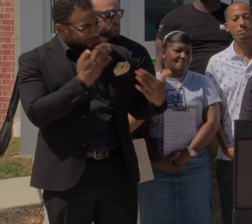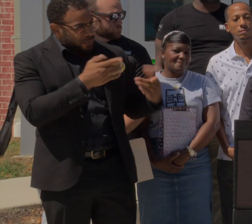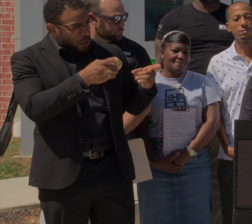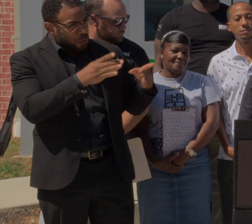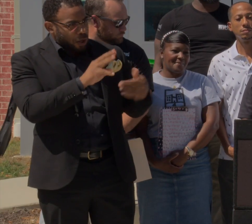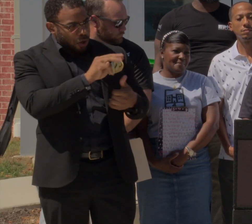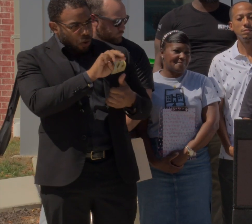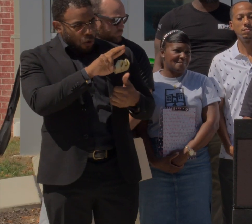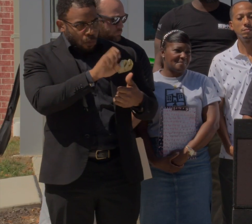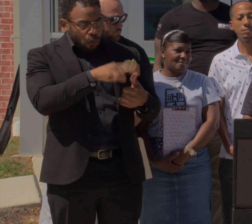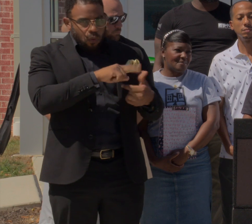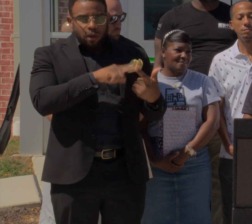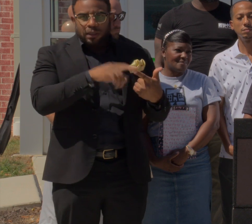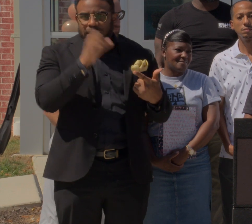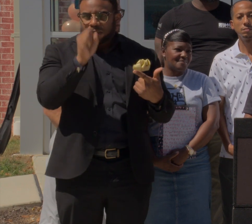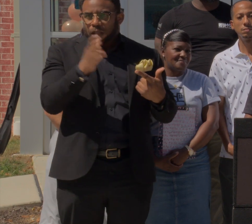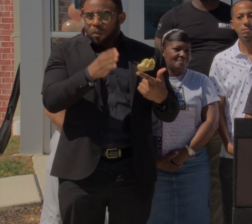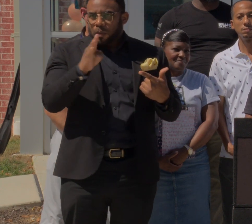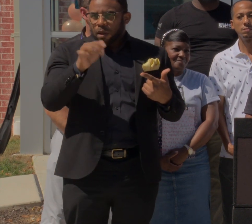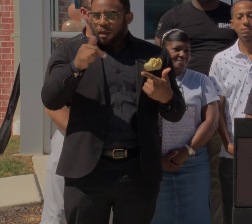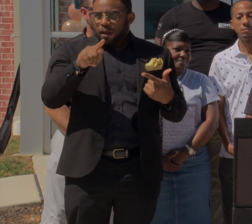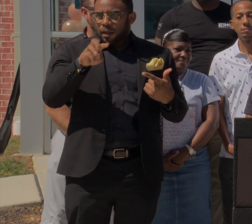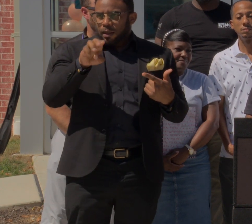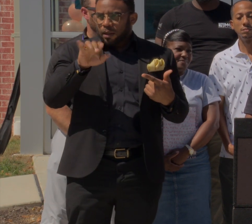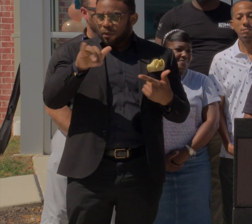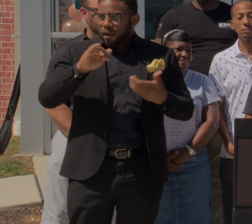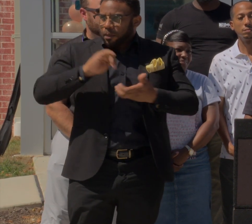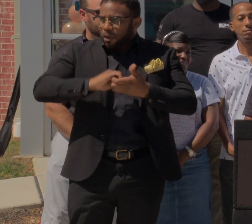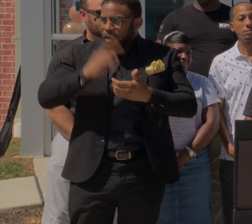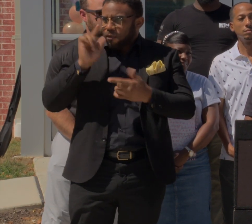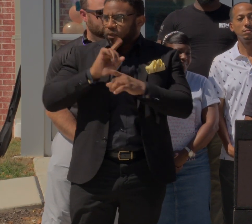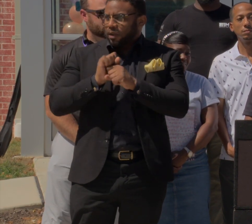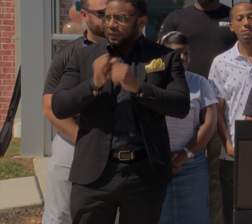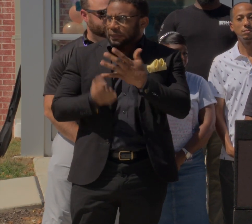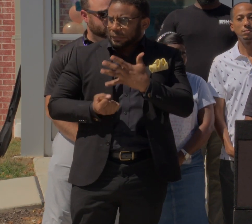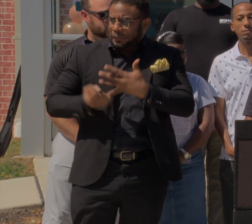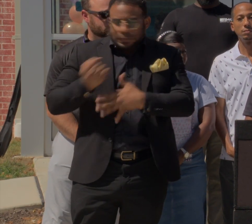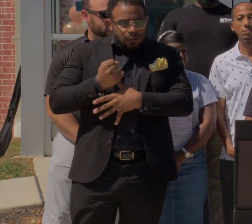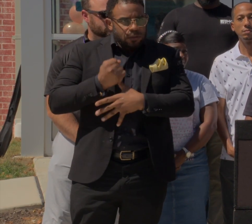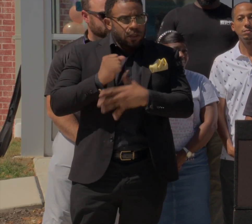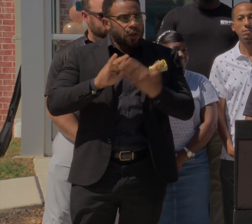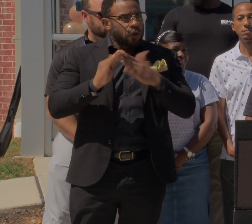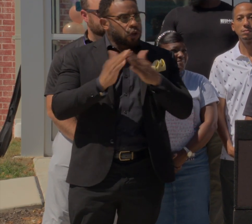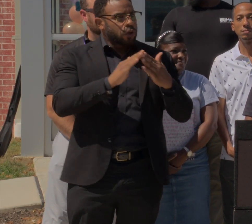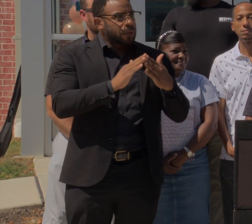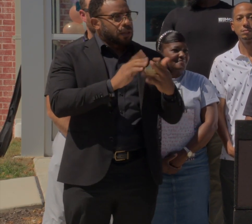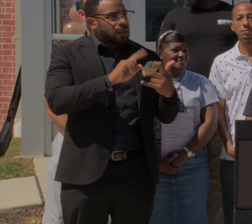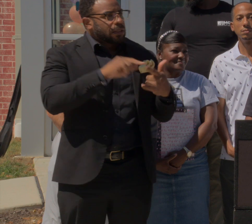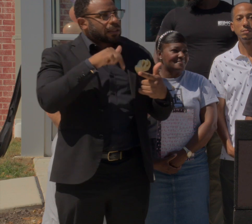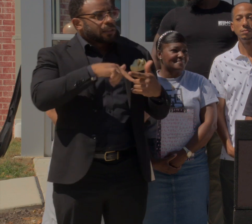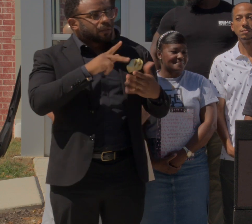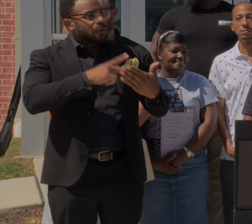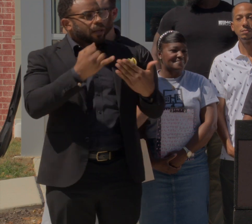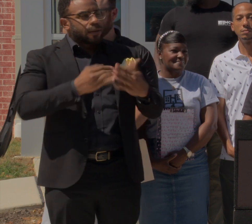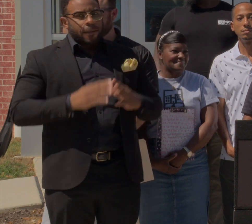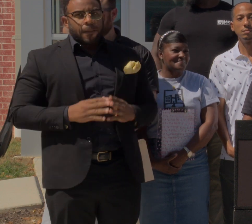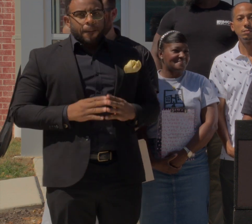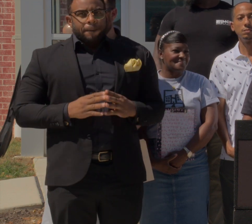Director Moore, the South Baltimore Gateway Partnership for really prioritizing community in this